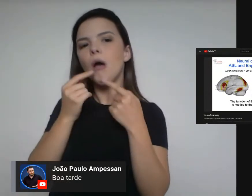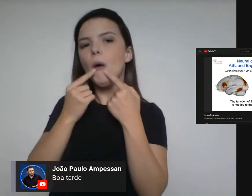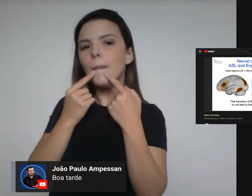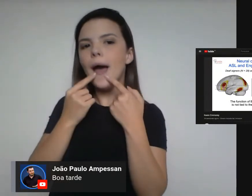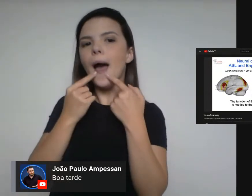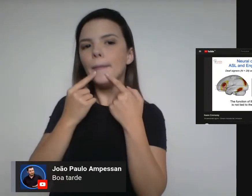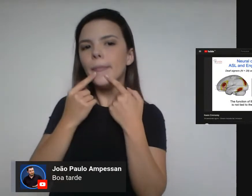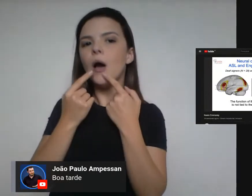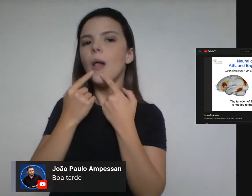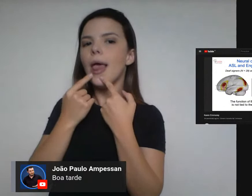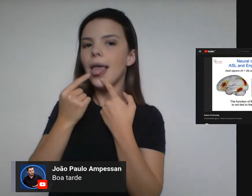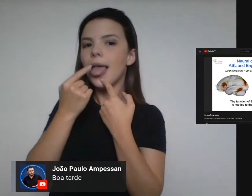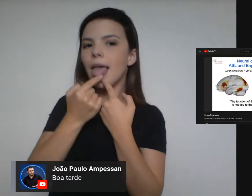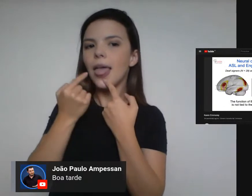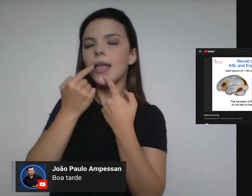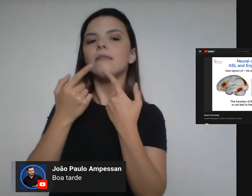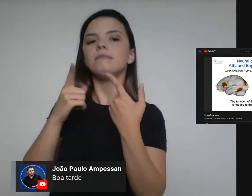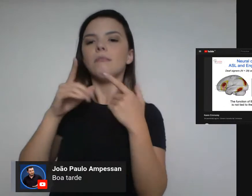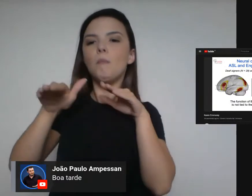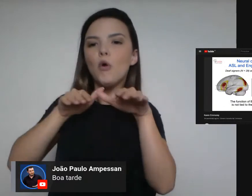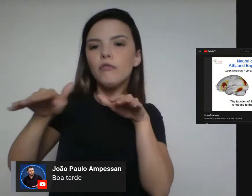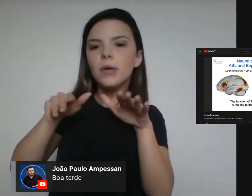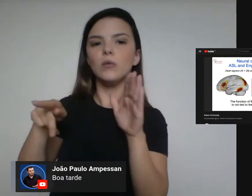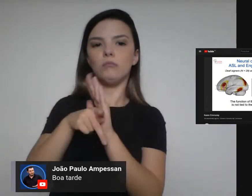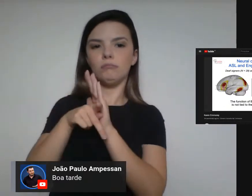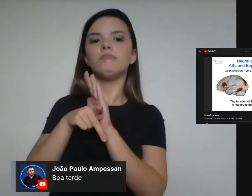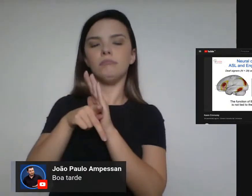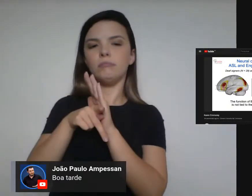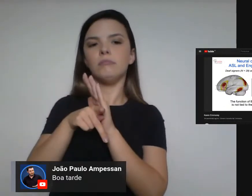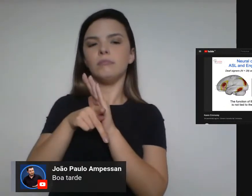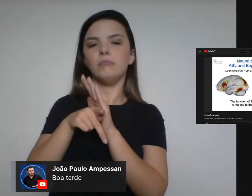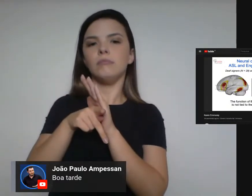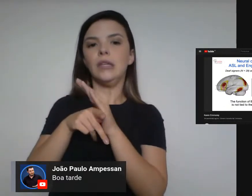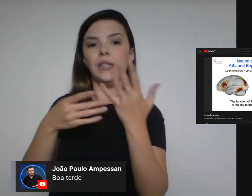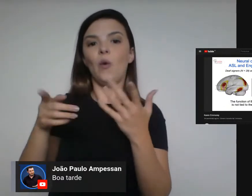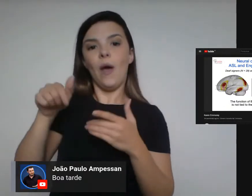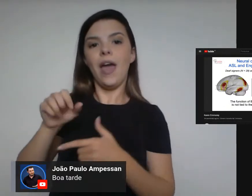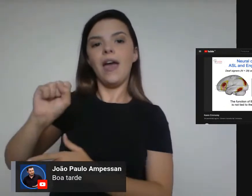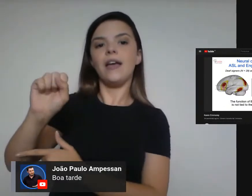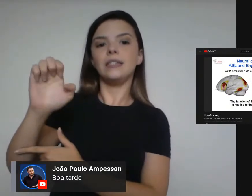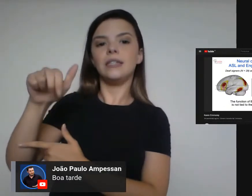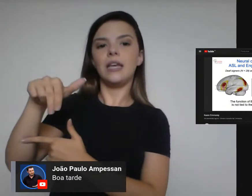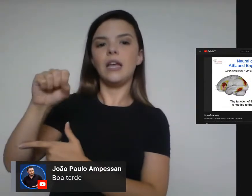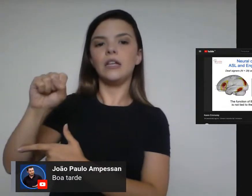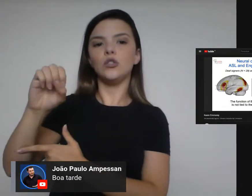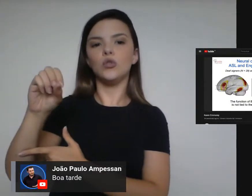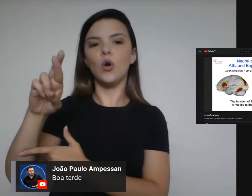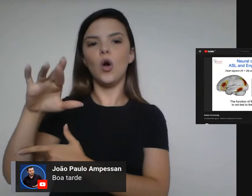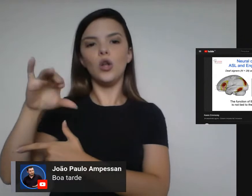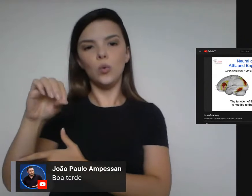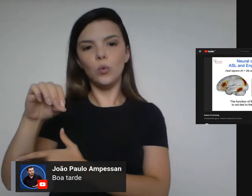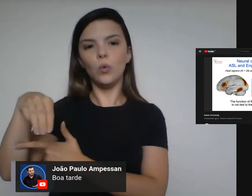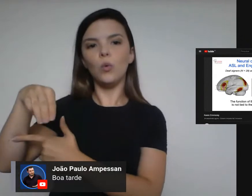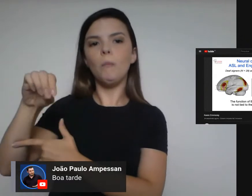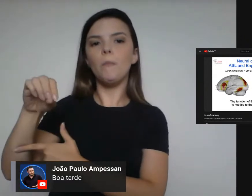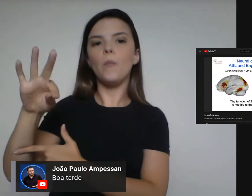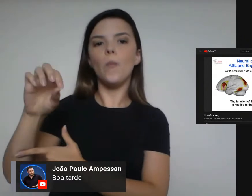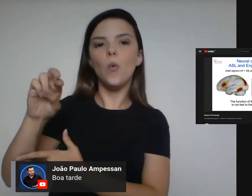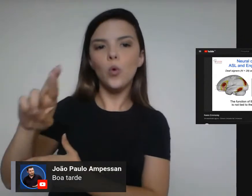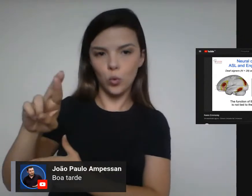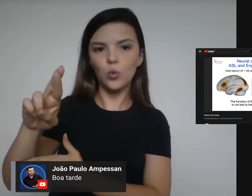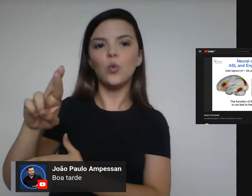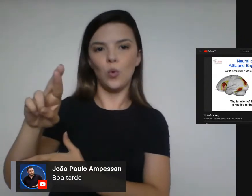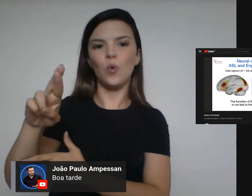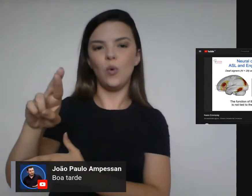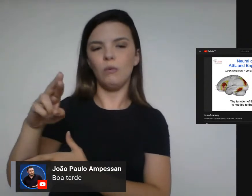area has strong anatomical connections to auditory cortices, nonetheless, this region is involved in